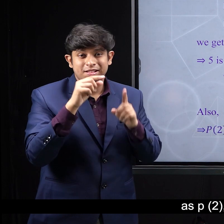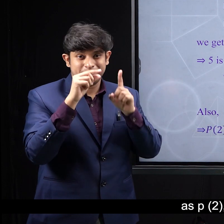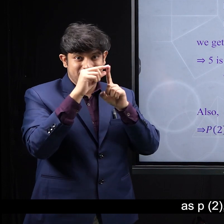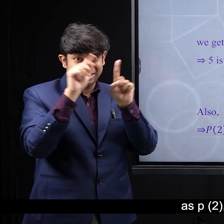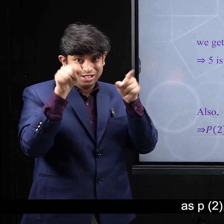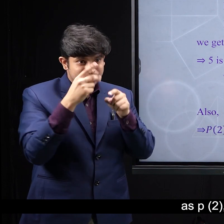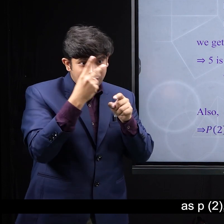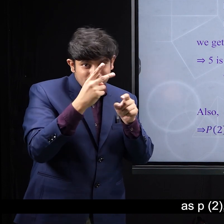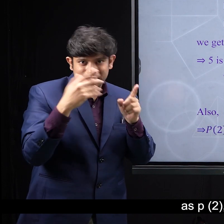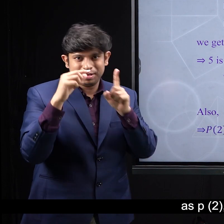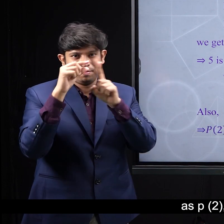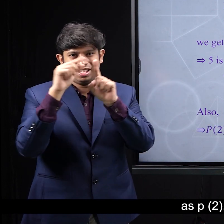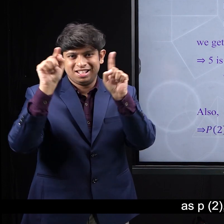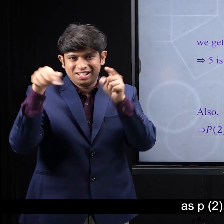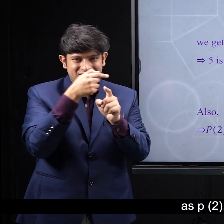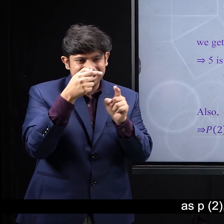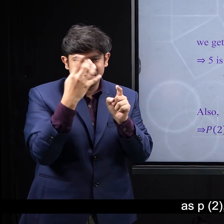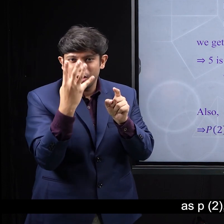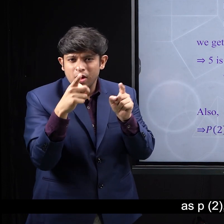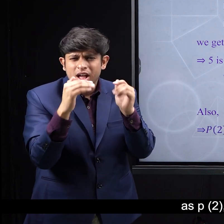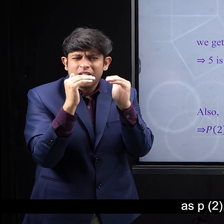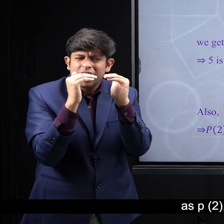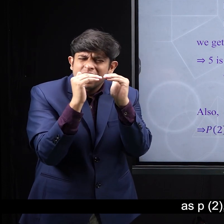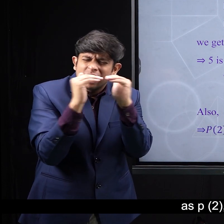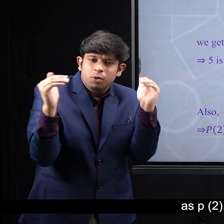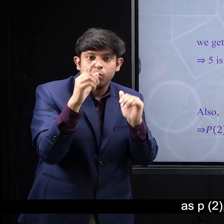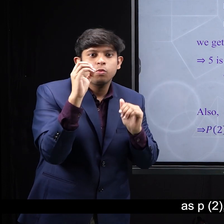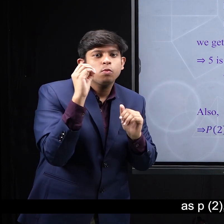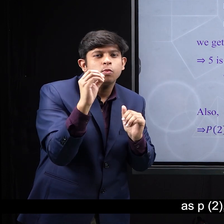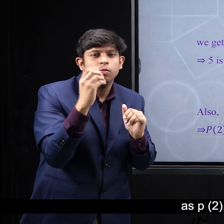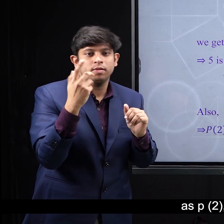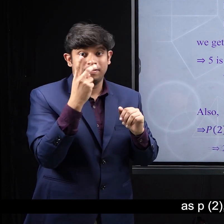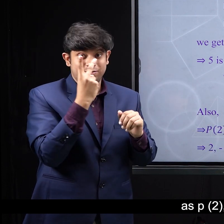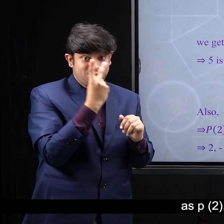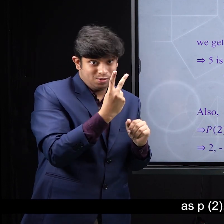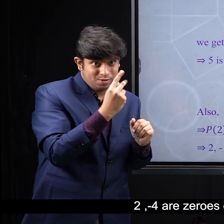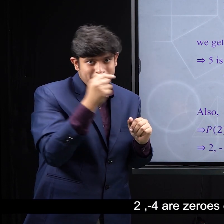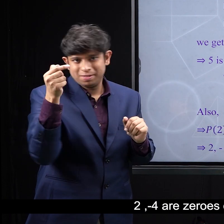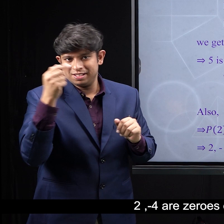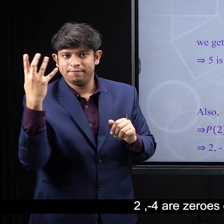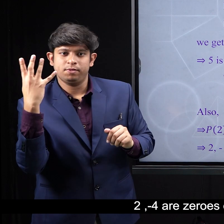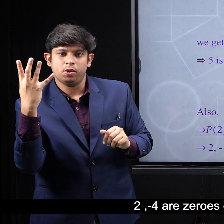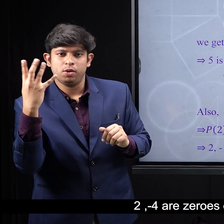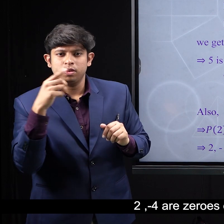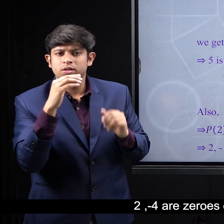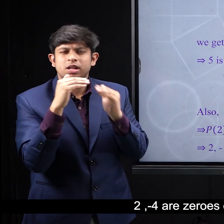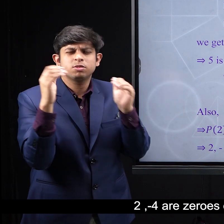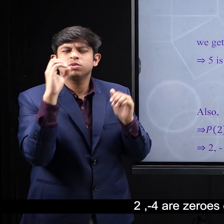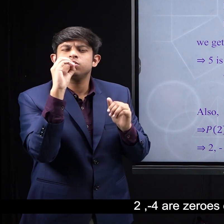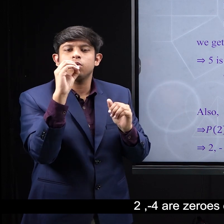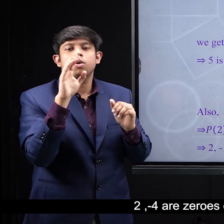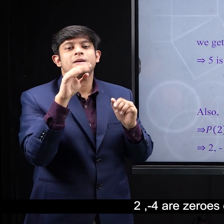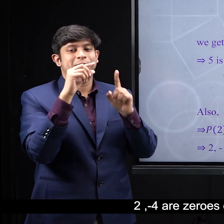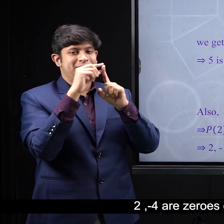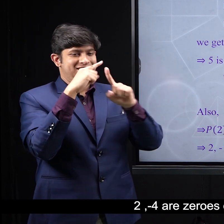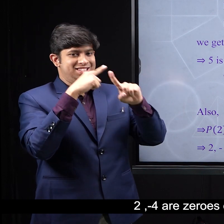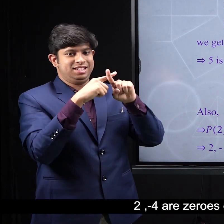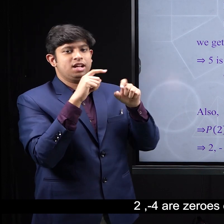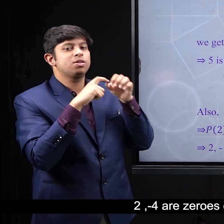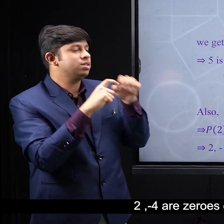As p of 2, p of minus 4 are equal to 0, 2, minus 4 are zeros of the polynomial p of x